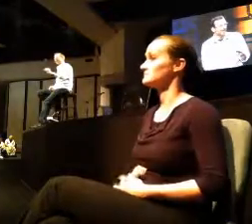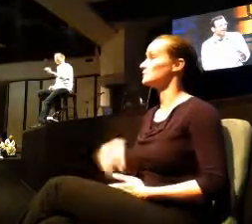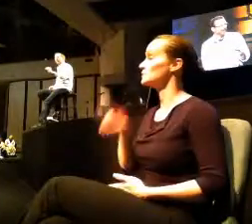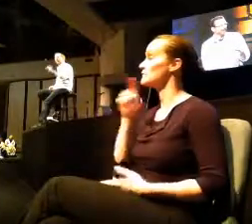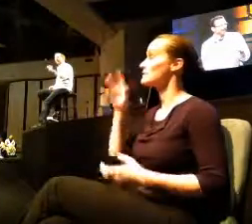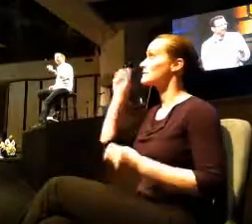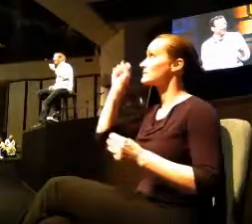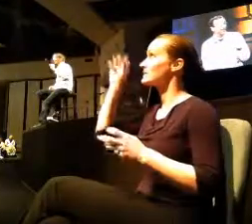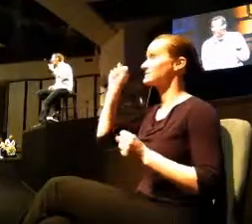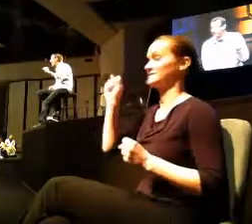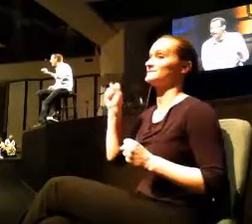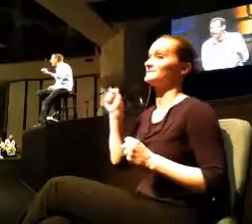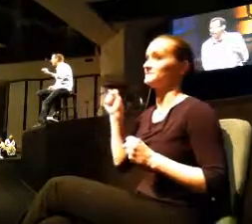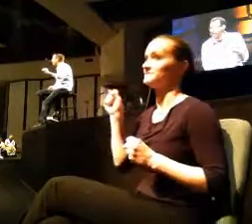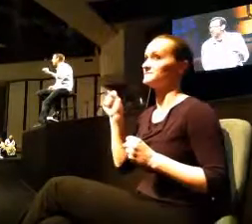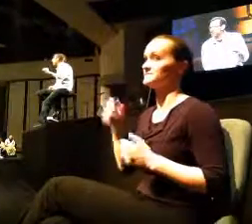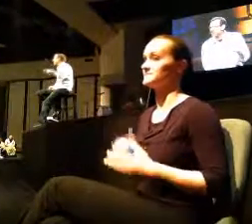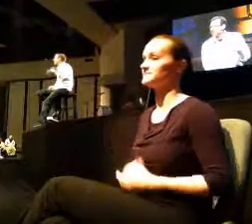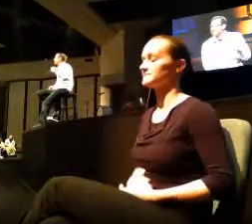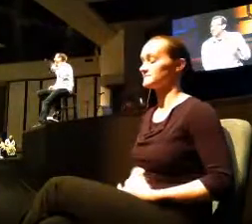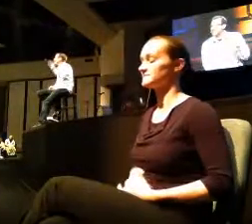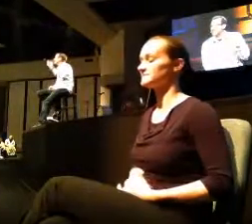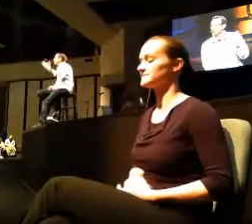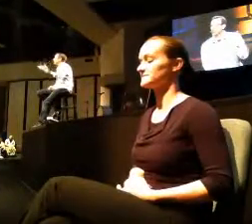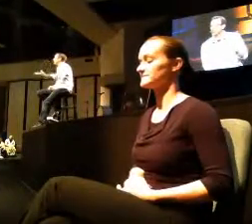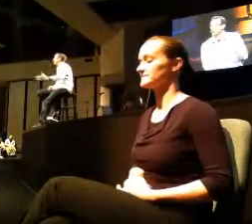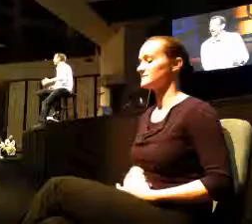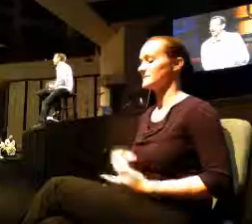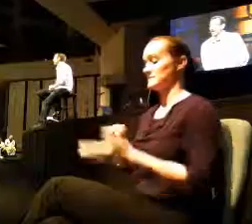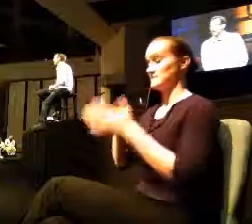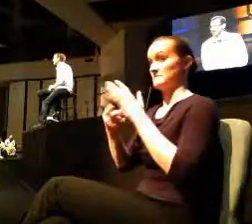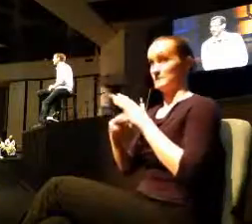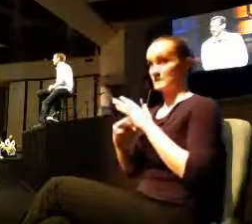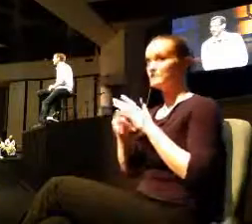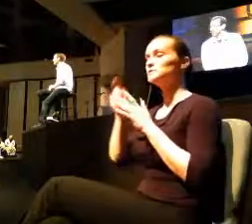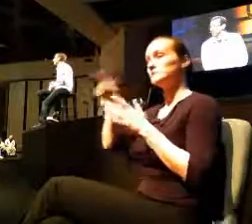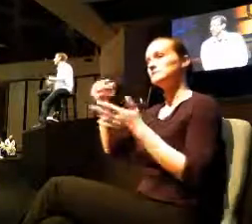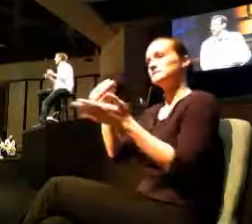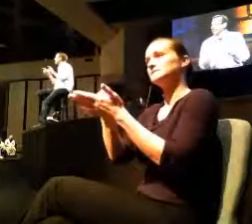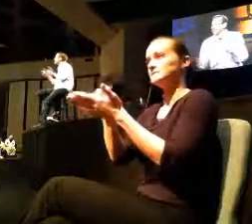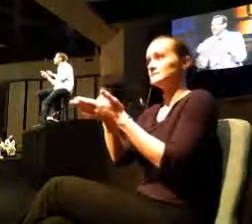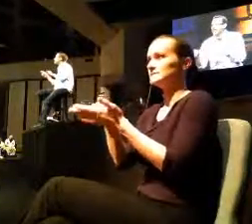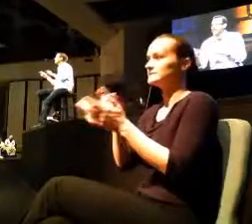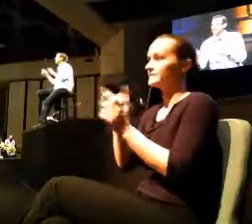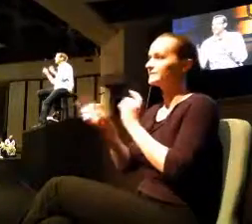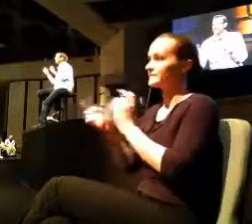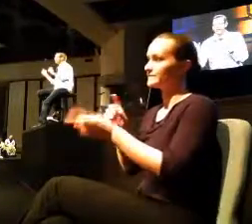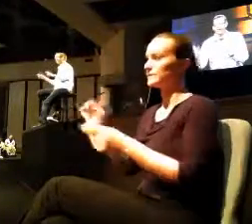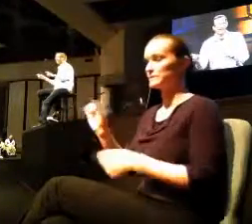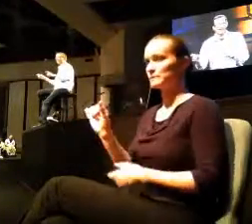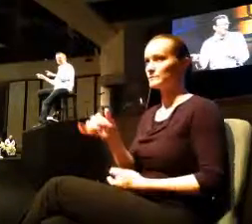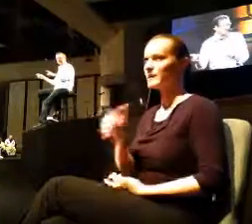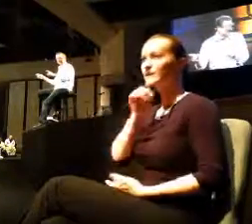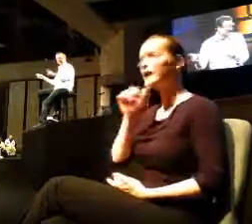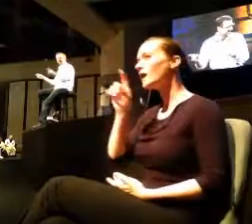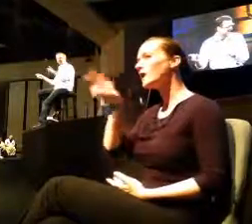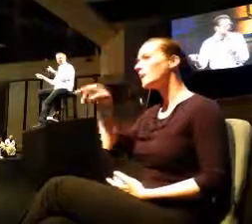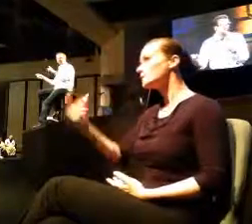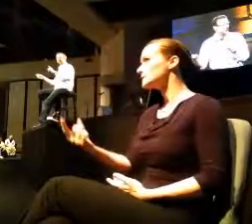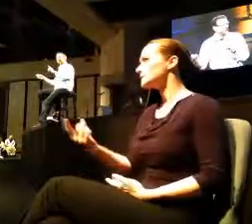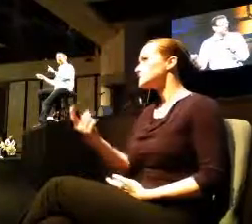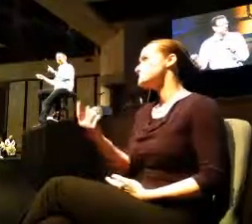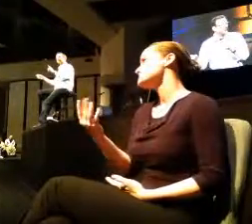dynamic and alive. It means putting your finances into it. And not just in a way that